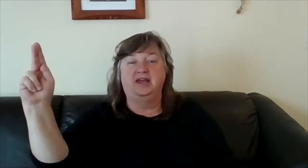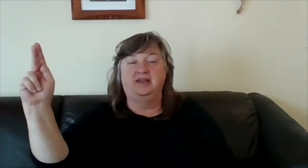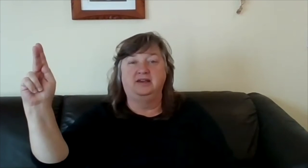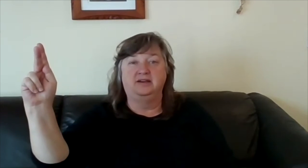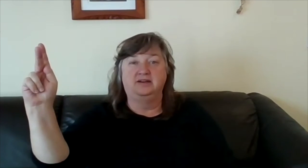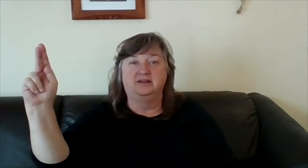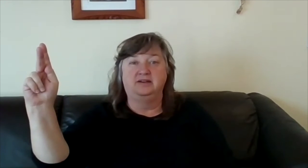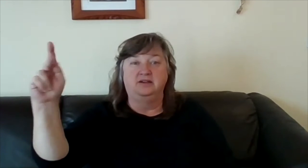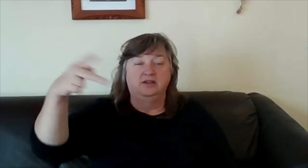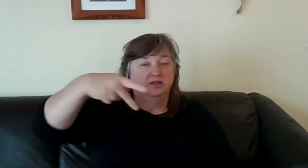P-A-R-K. So